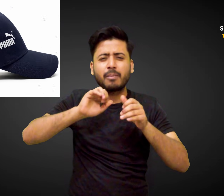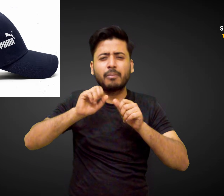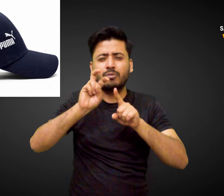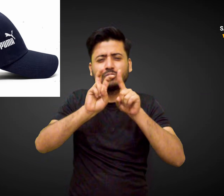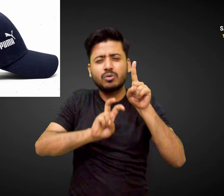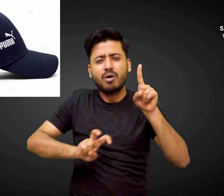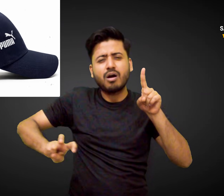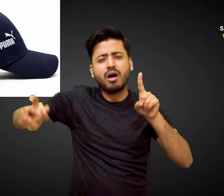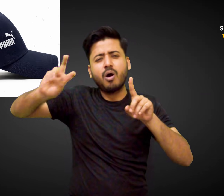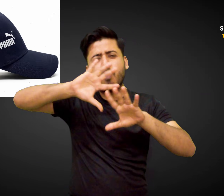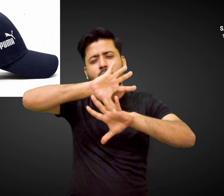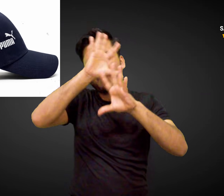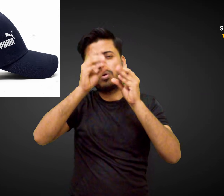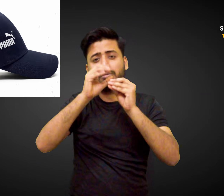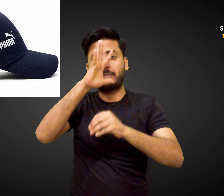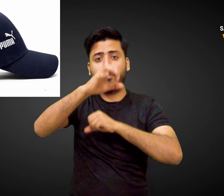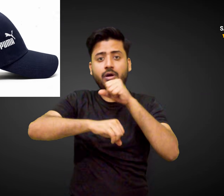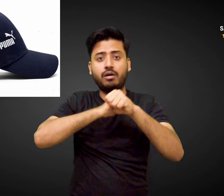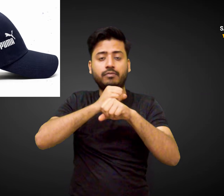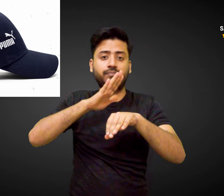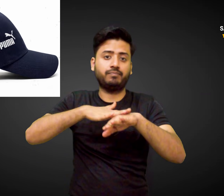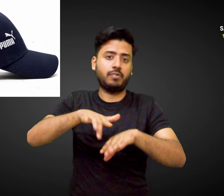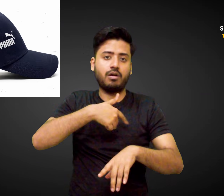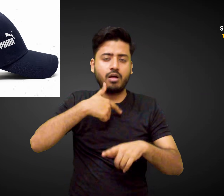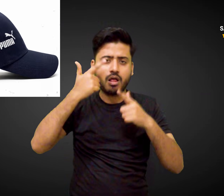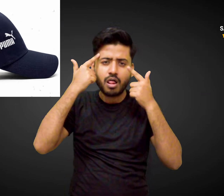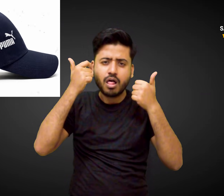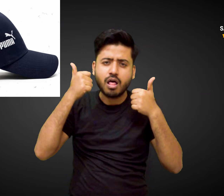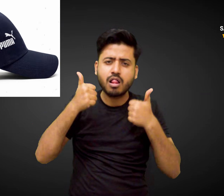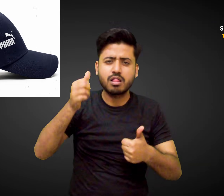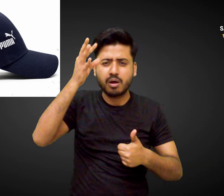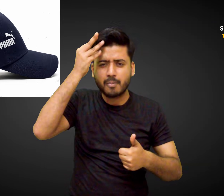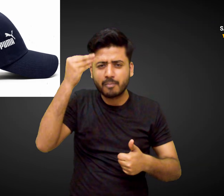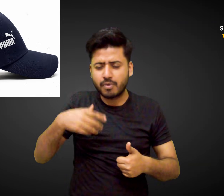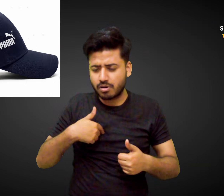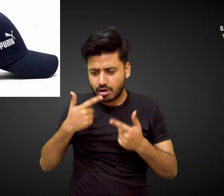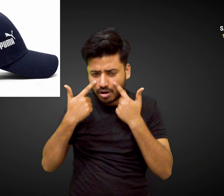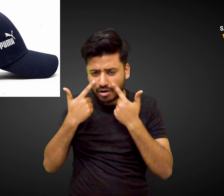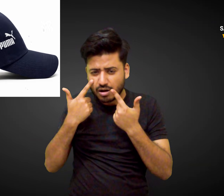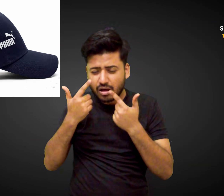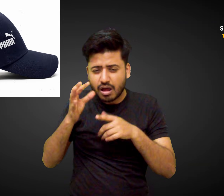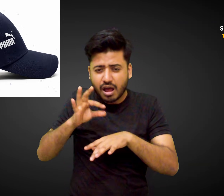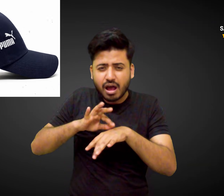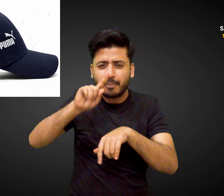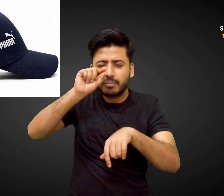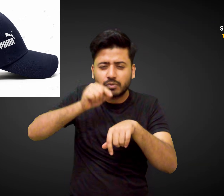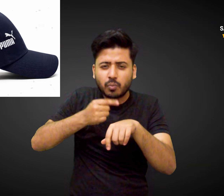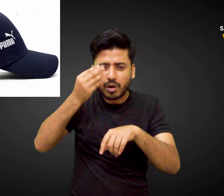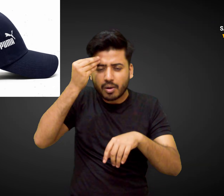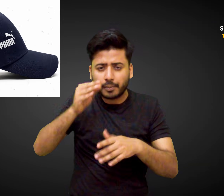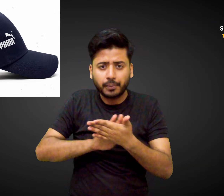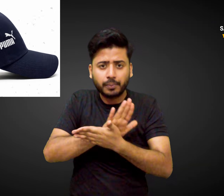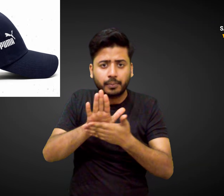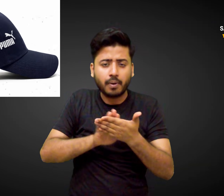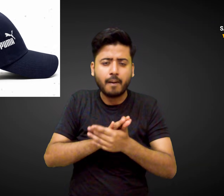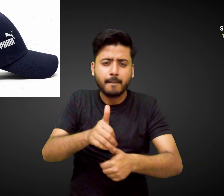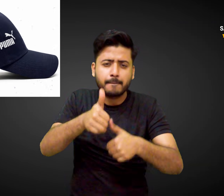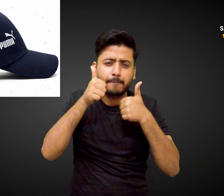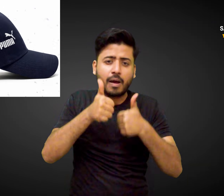imbalance. The greenhouse effect, heat plus sweat, trapped under a cap creates a breeding ground for bacteria and fungi, which can